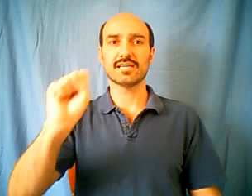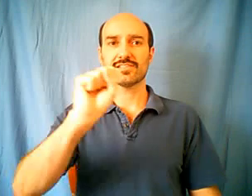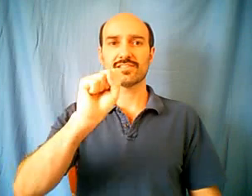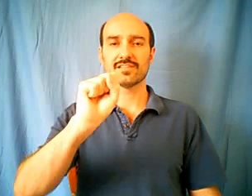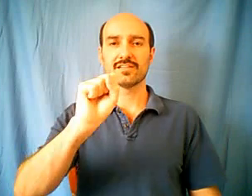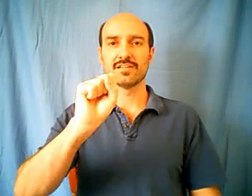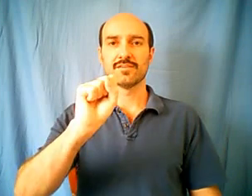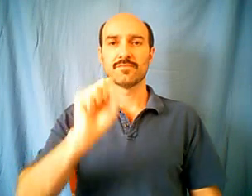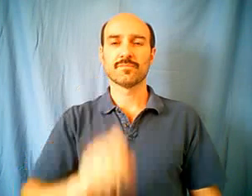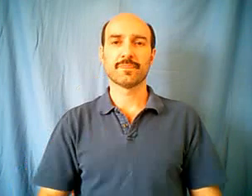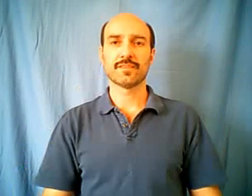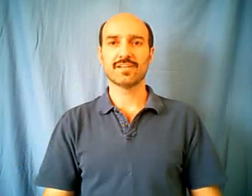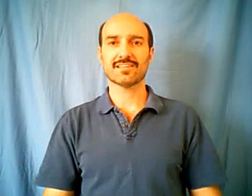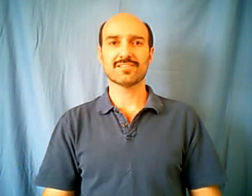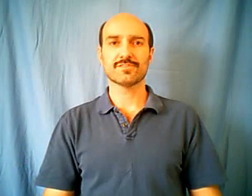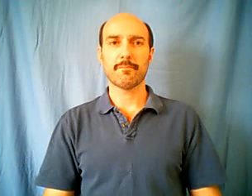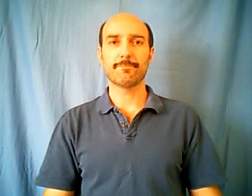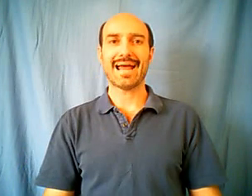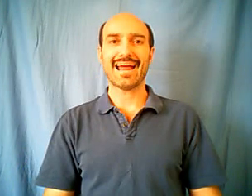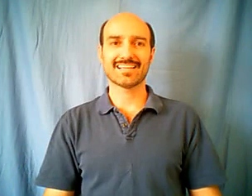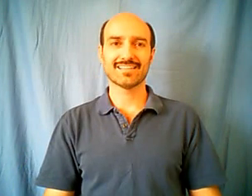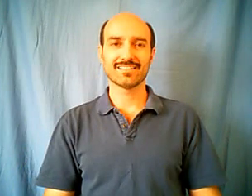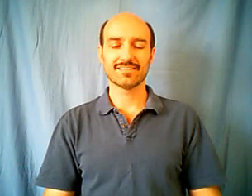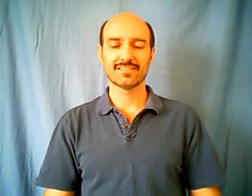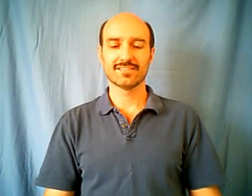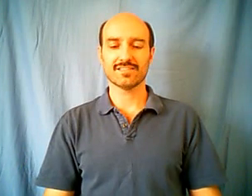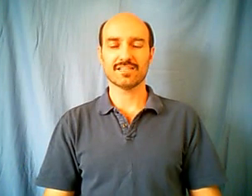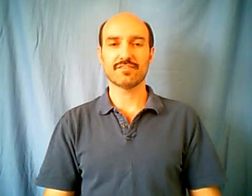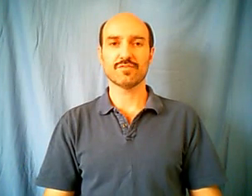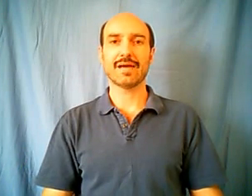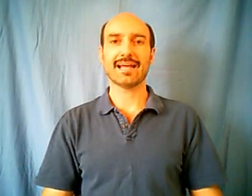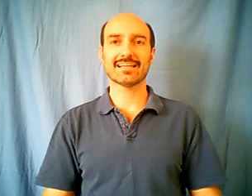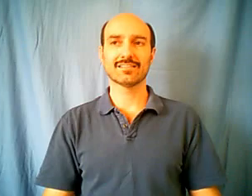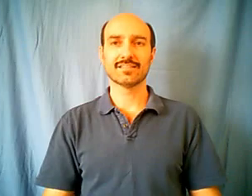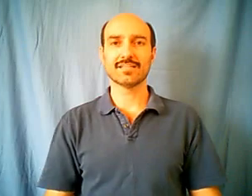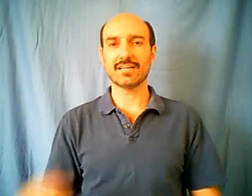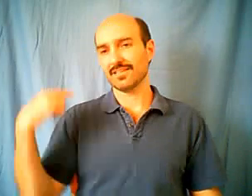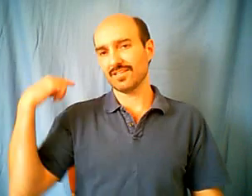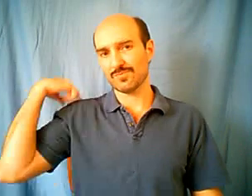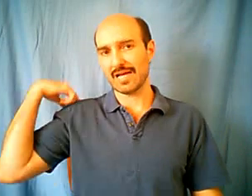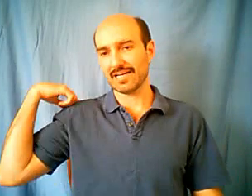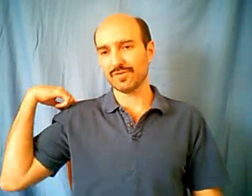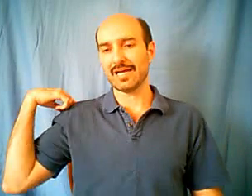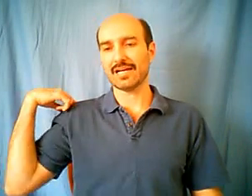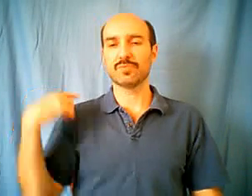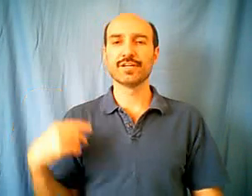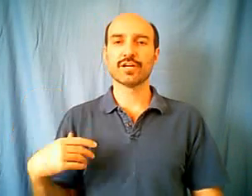S. The next is back. The sign for back. Not this back, your back, but